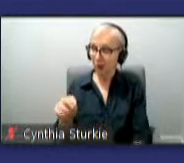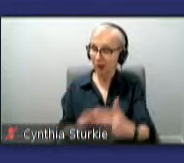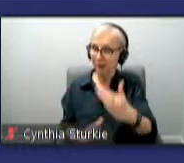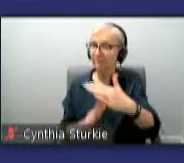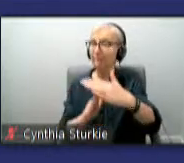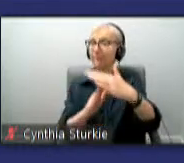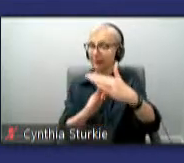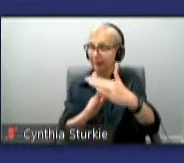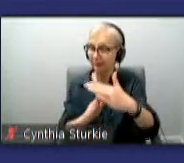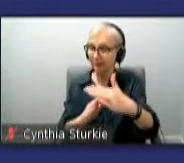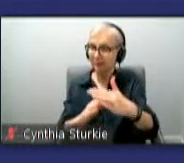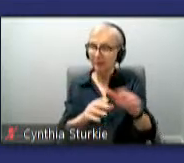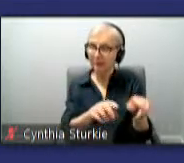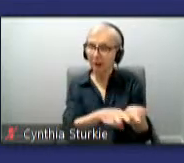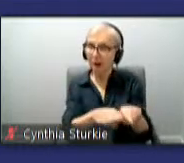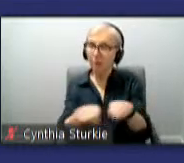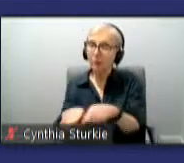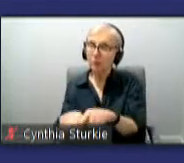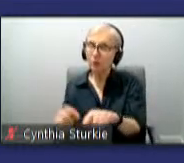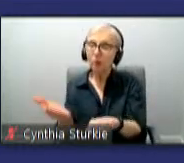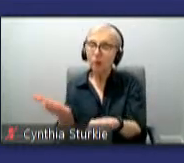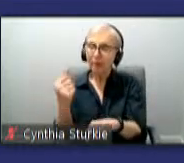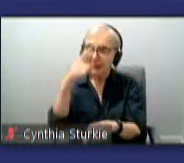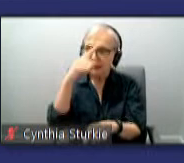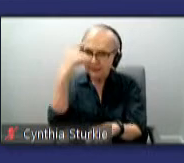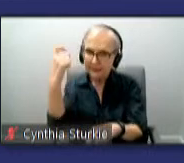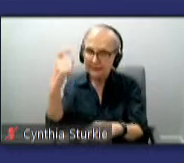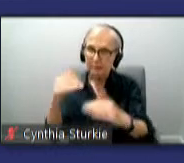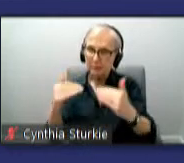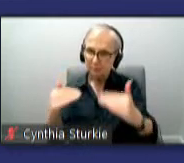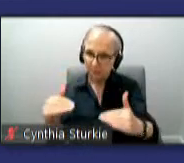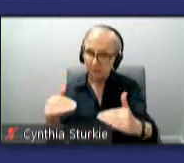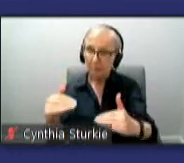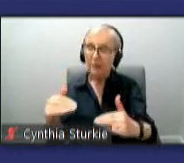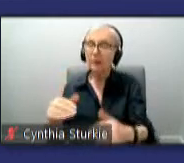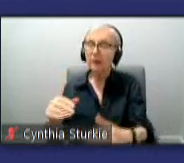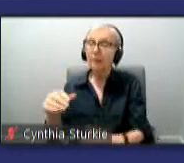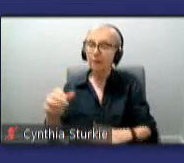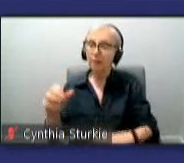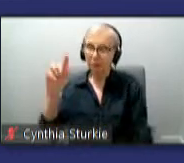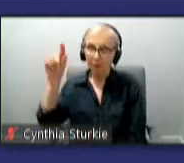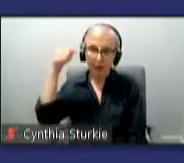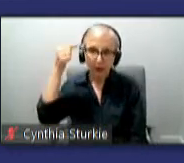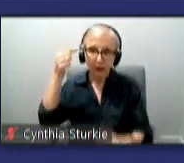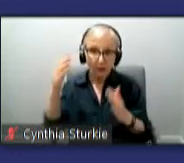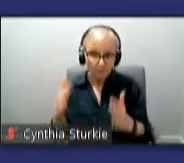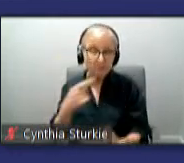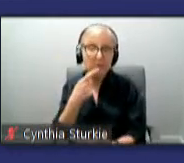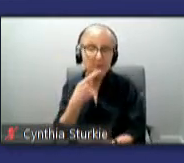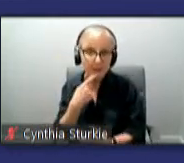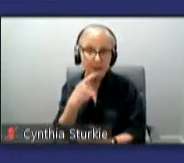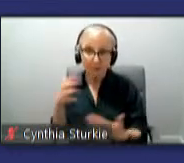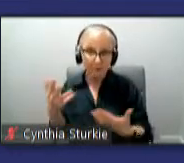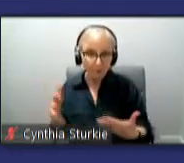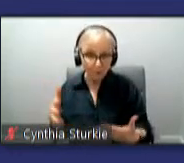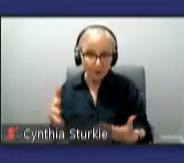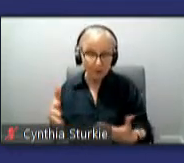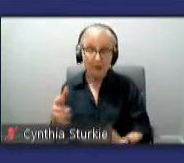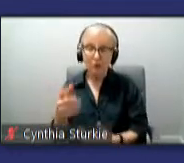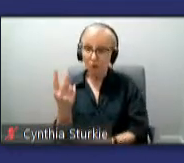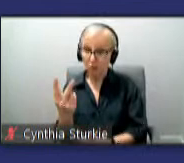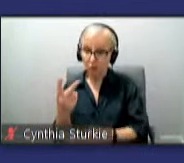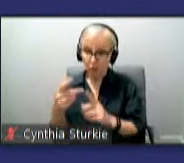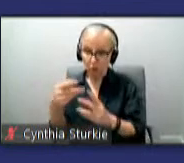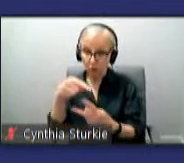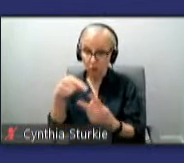you can see from these slides why the governor says, if you are vaccinated and boosted, go live your lives. Now, we will need to continue